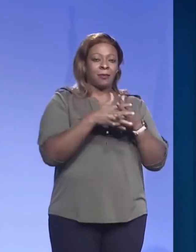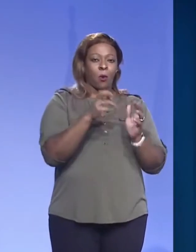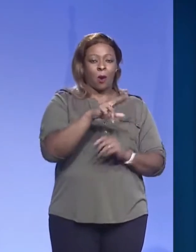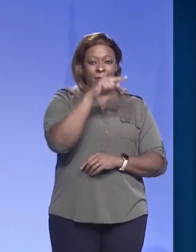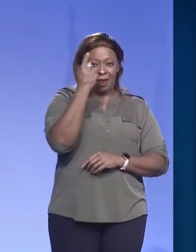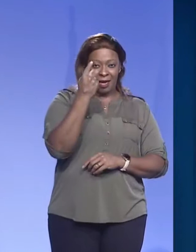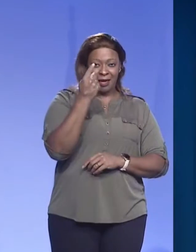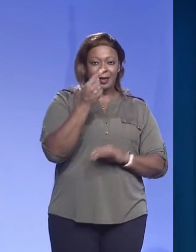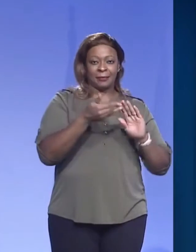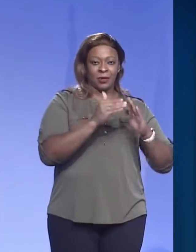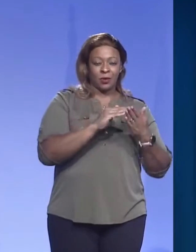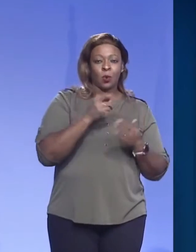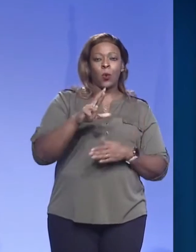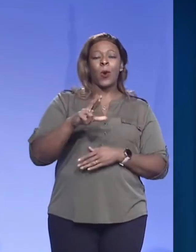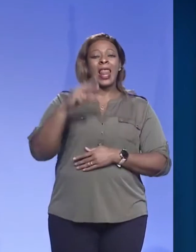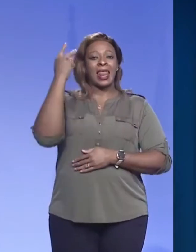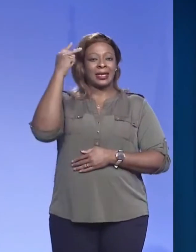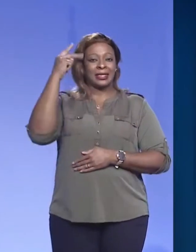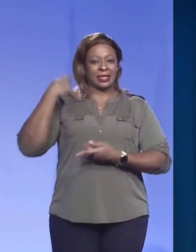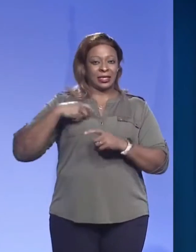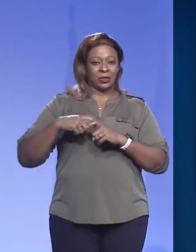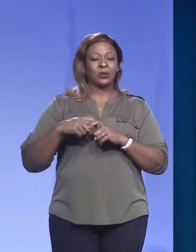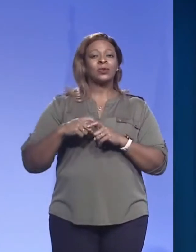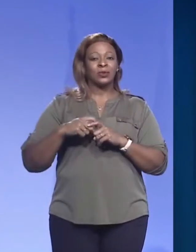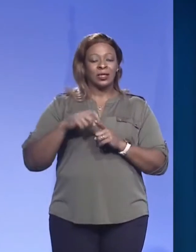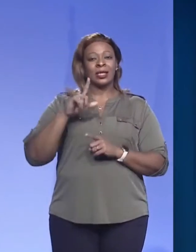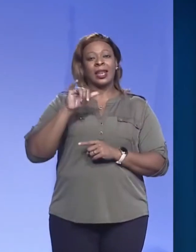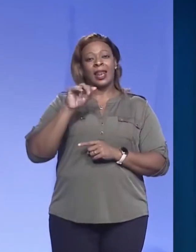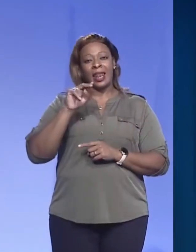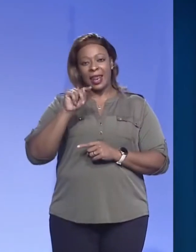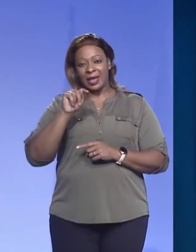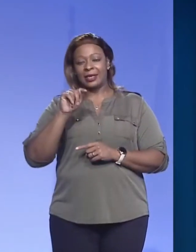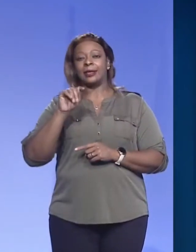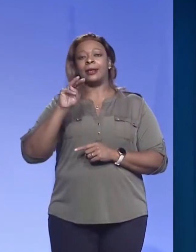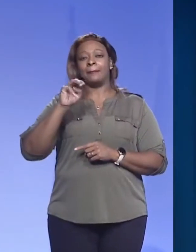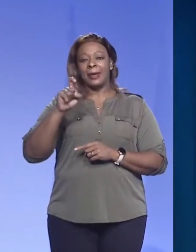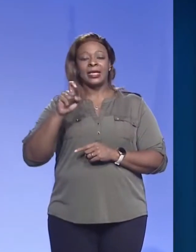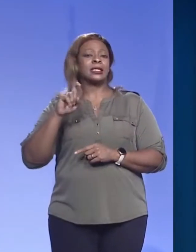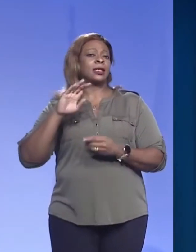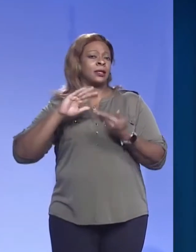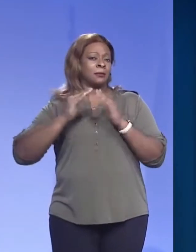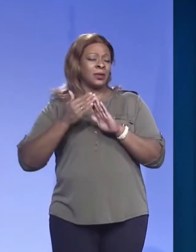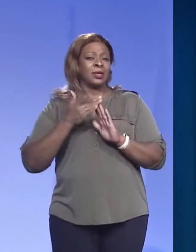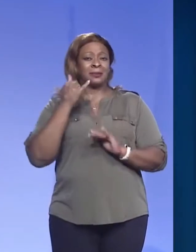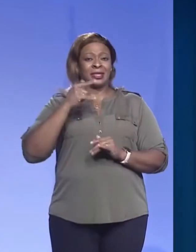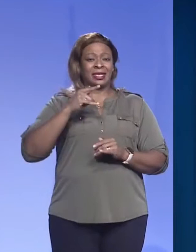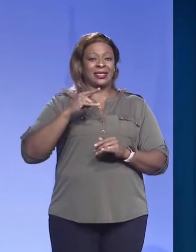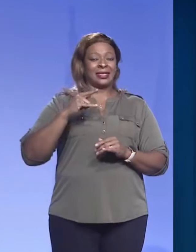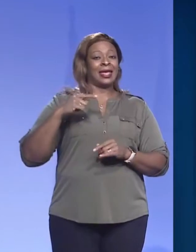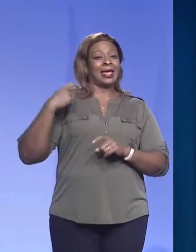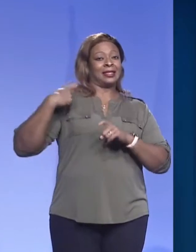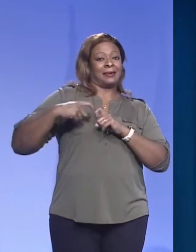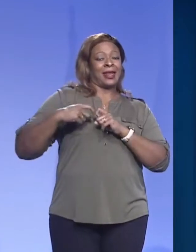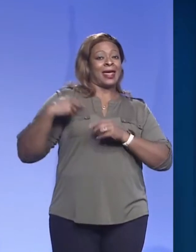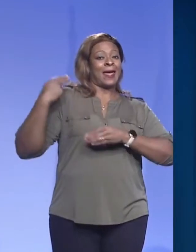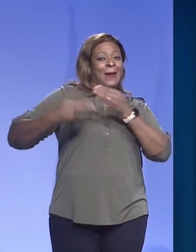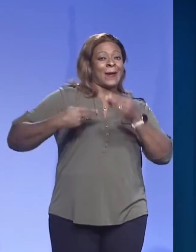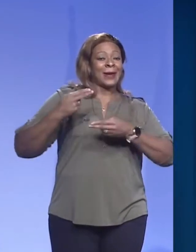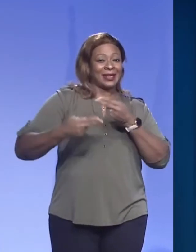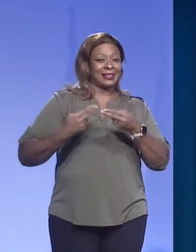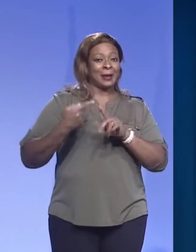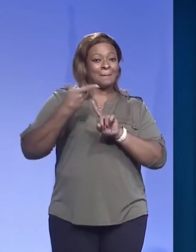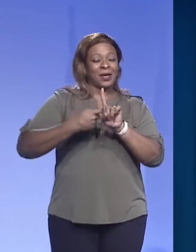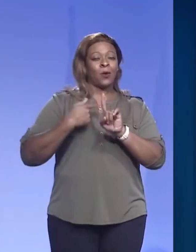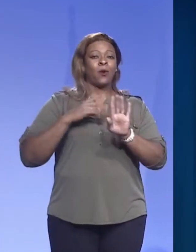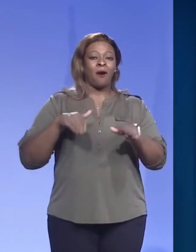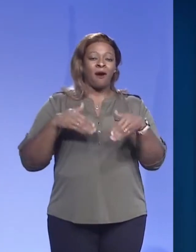Black or Latino, part of the Latinx community. And because this is Hispanic Heritage Month, we will be